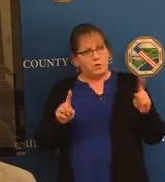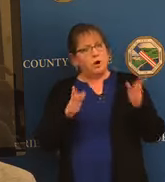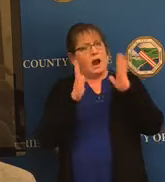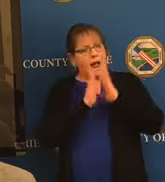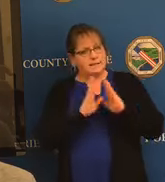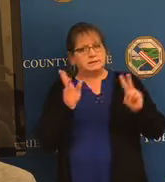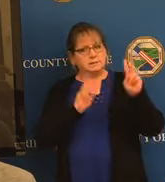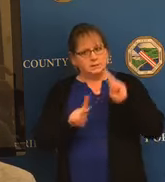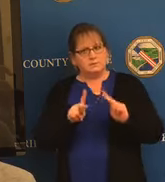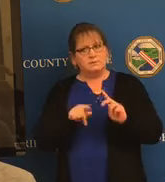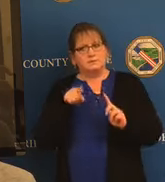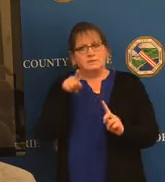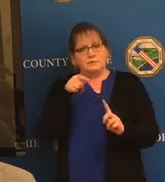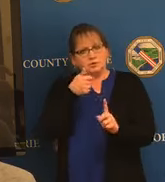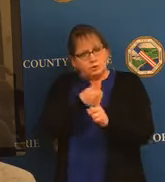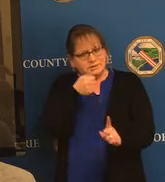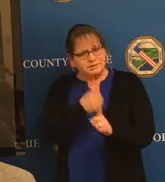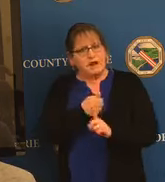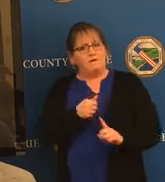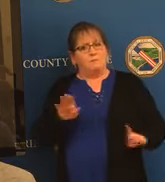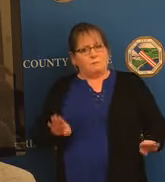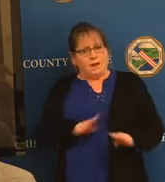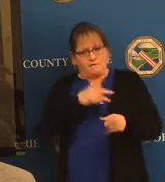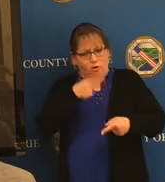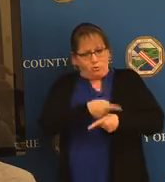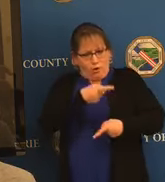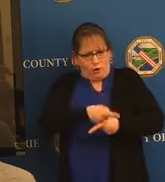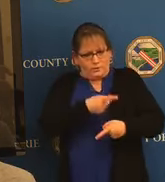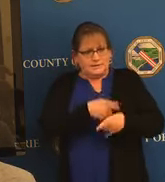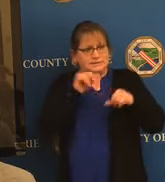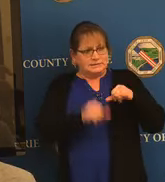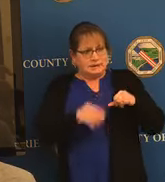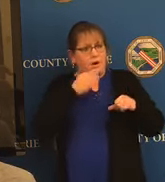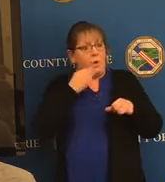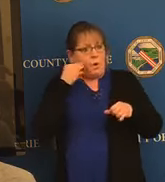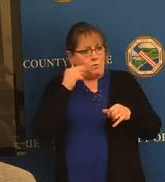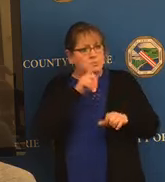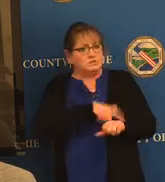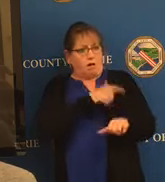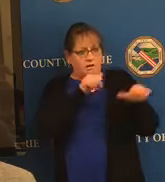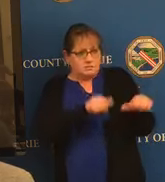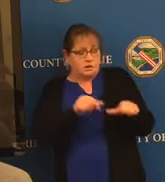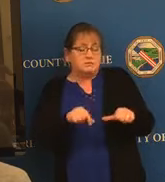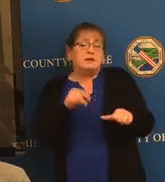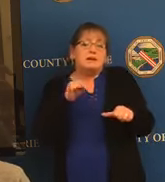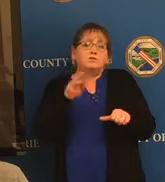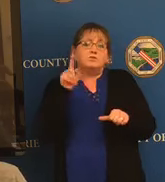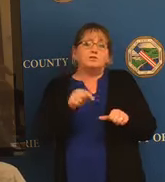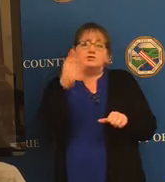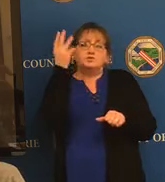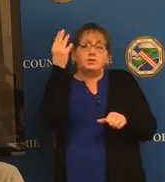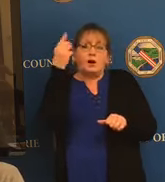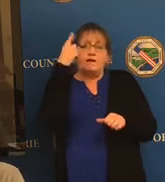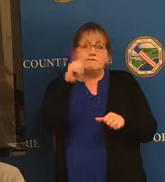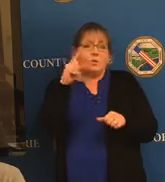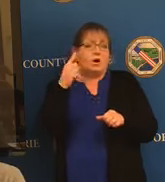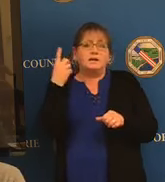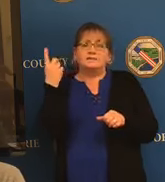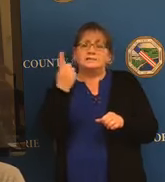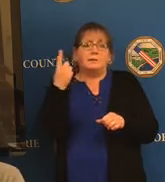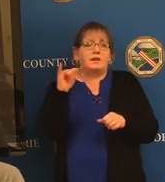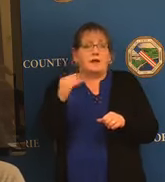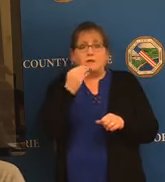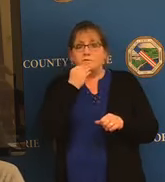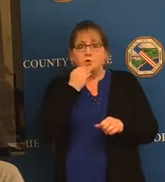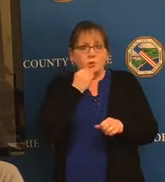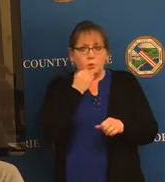act appropriately. Stay at home as long as you can and have to. If you have to go out for essential purpose services like